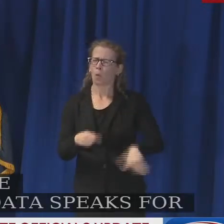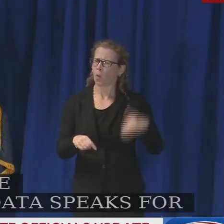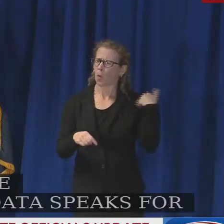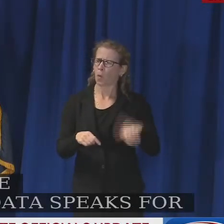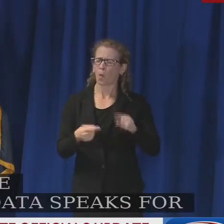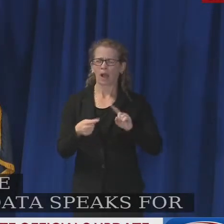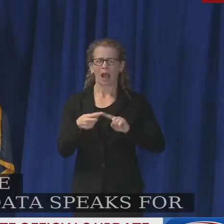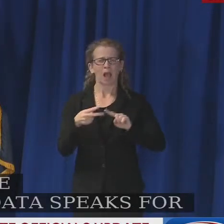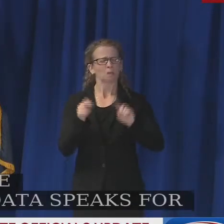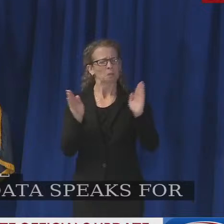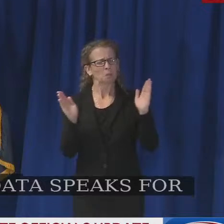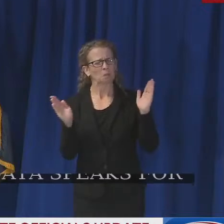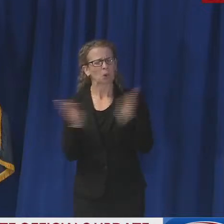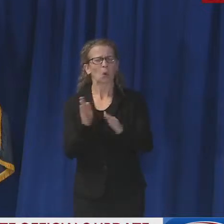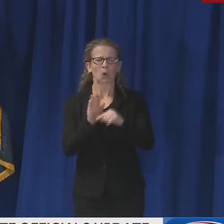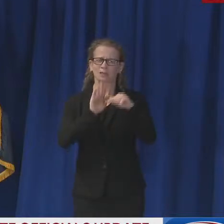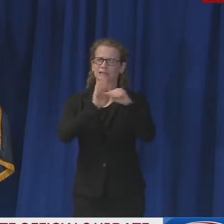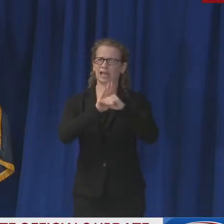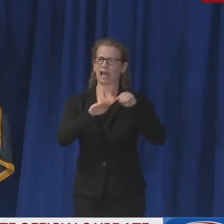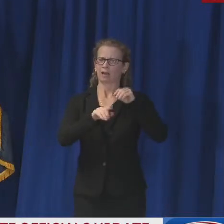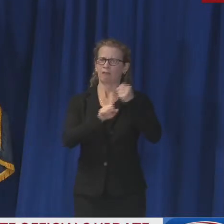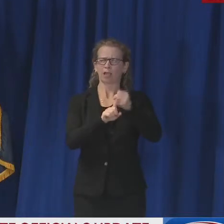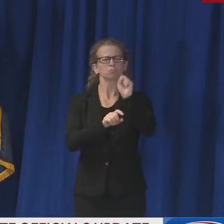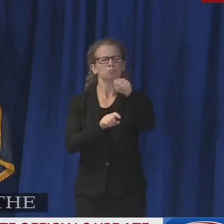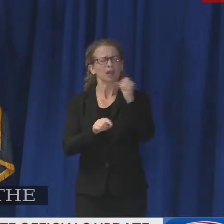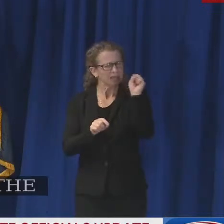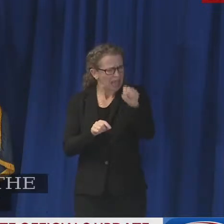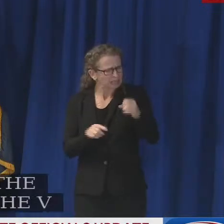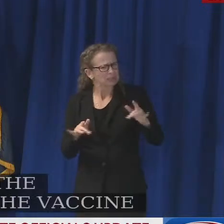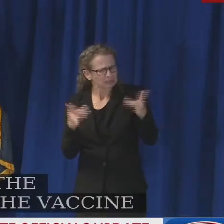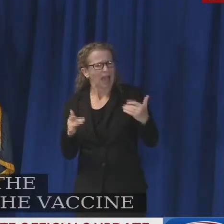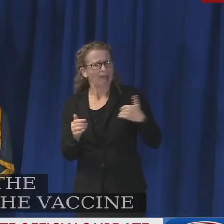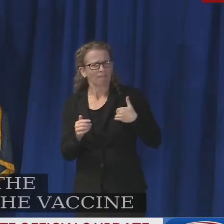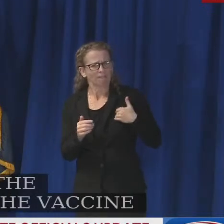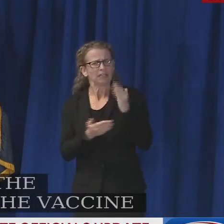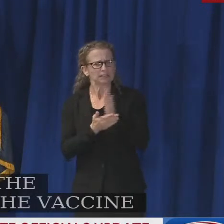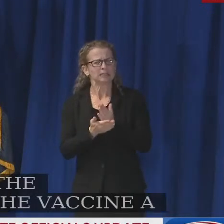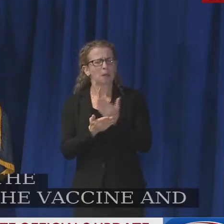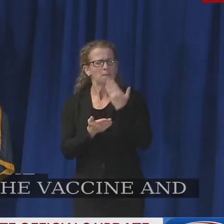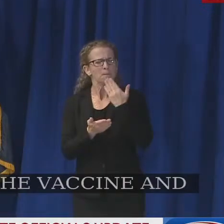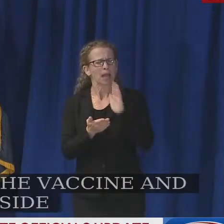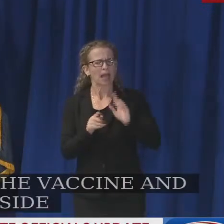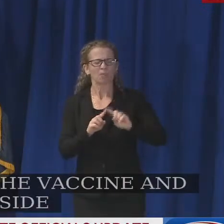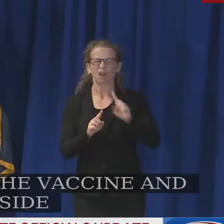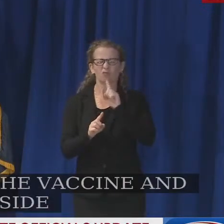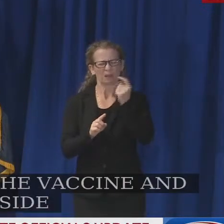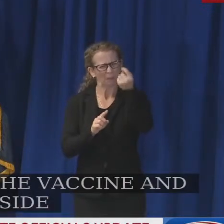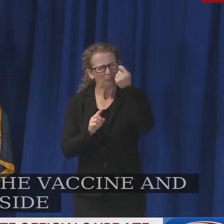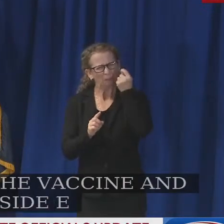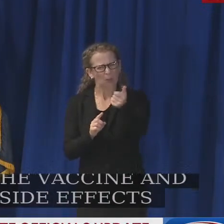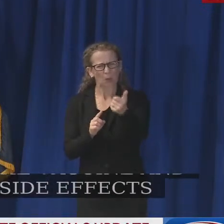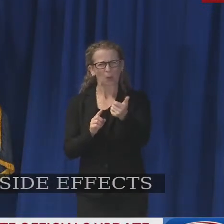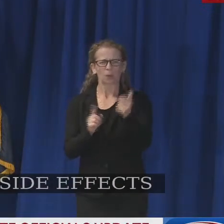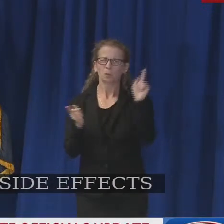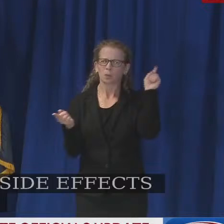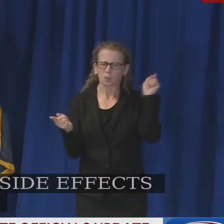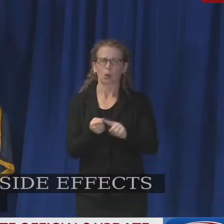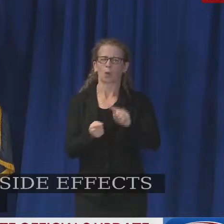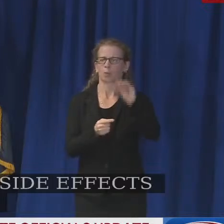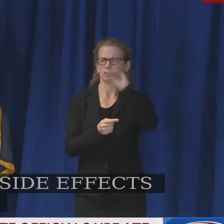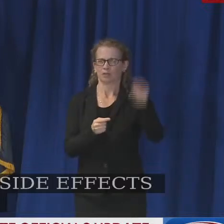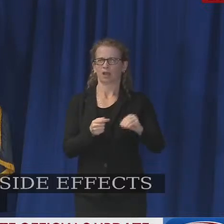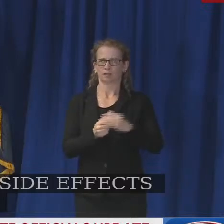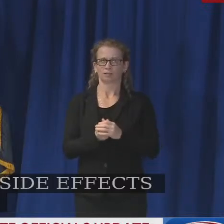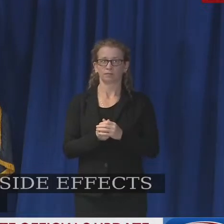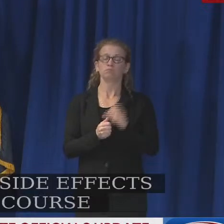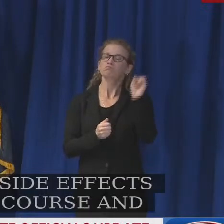mean, there are some side effects for individuals, of course, and we have to acknowledge that. But it's very, very minor. It really is. And there have been